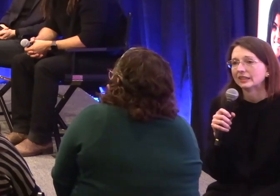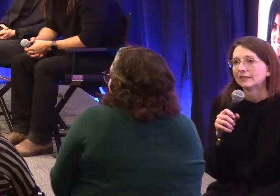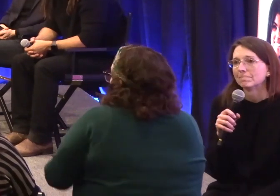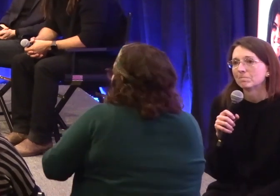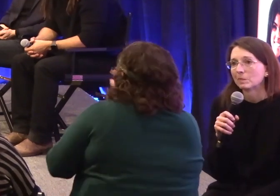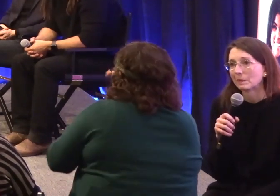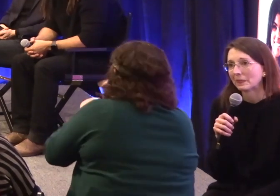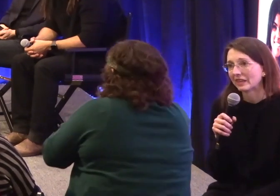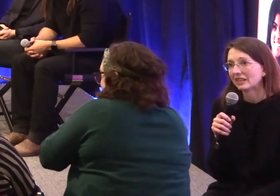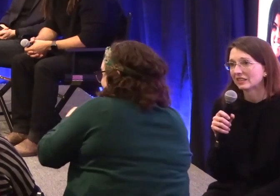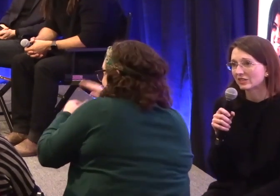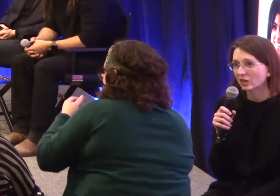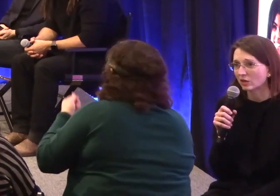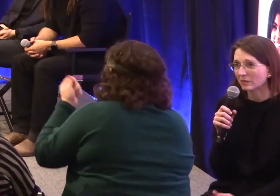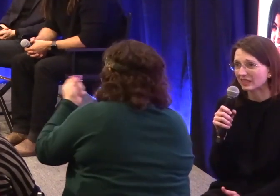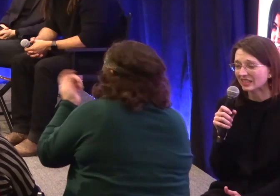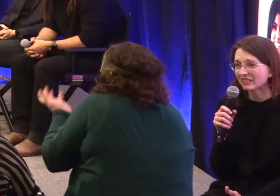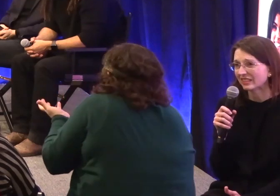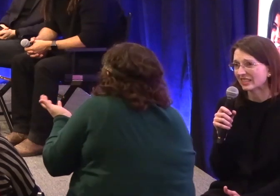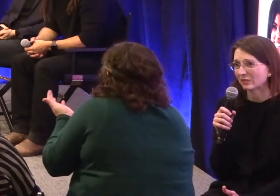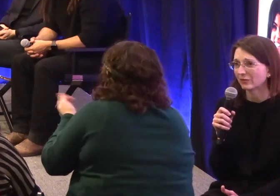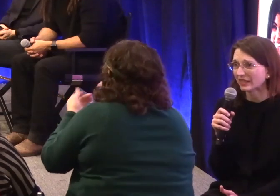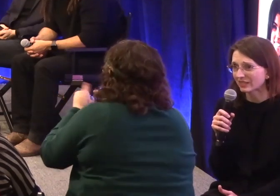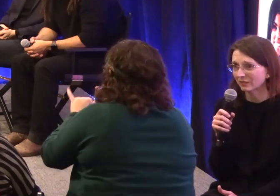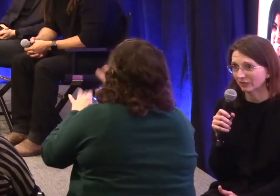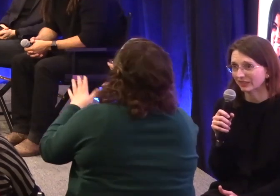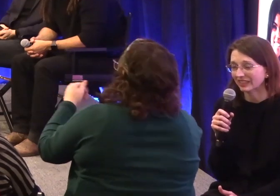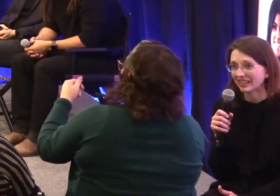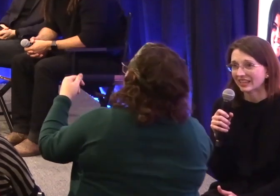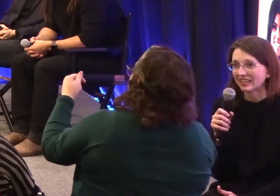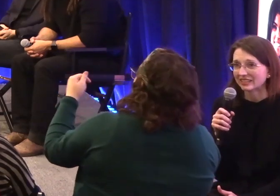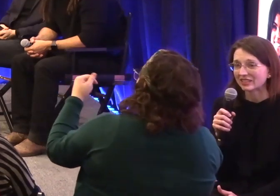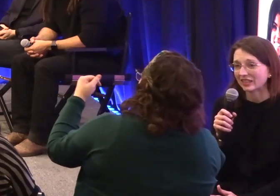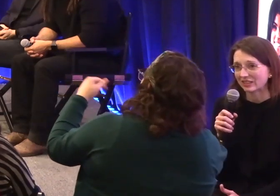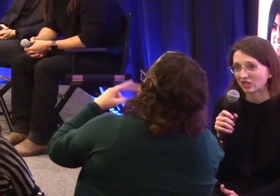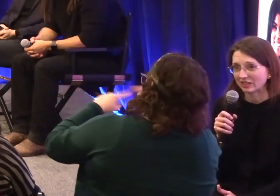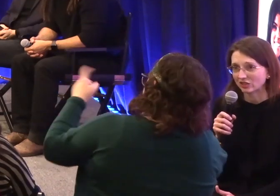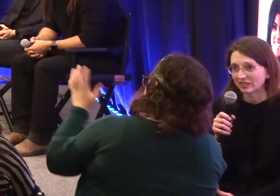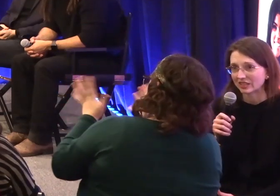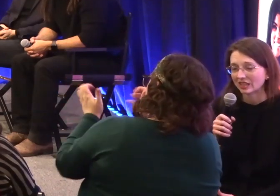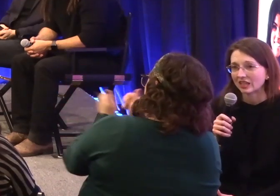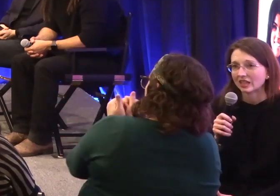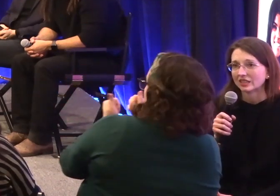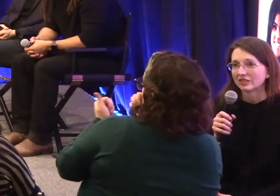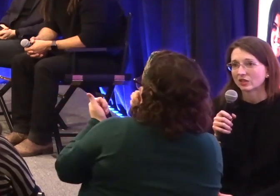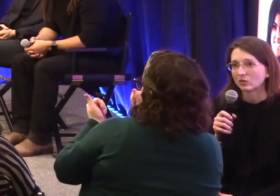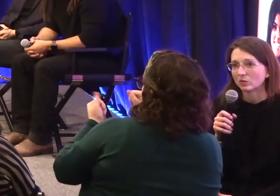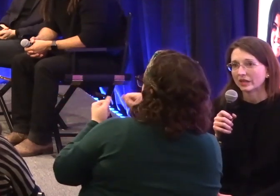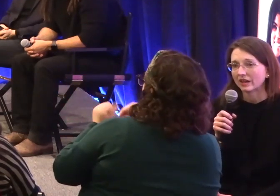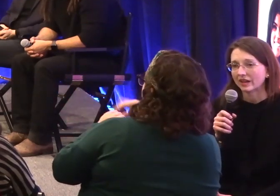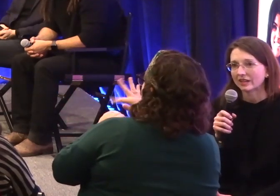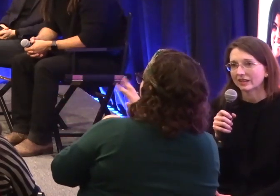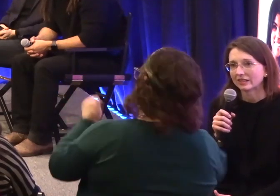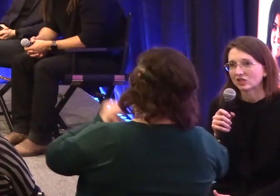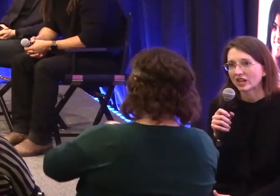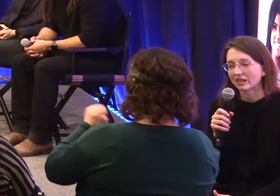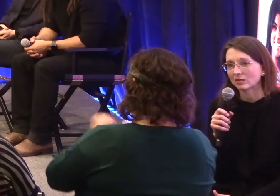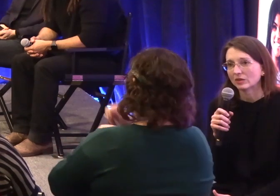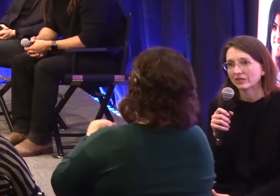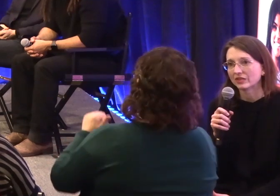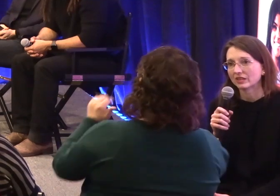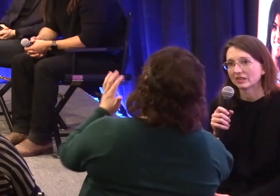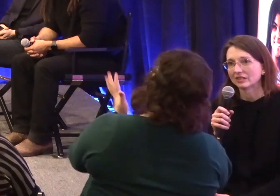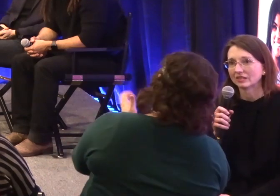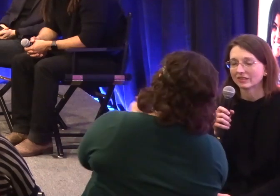blind. So, I mean, even this festival still has challenges. So when I